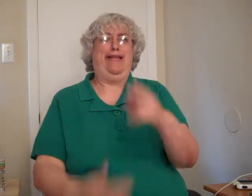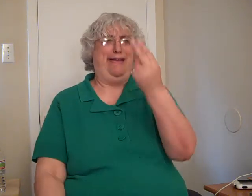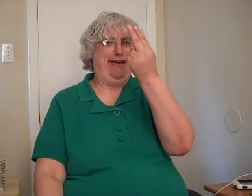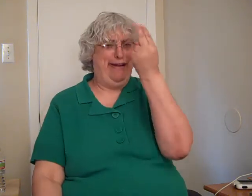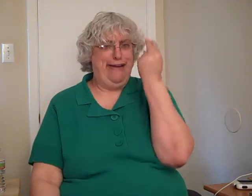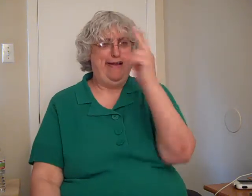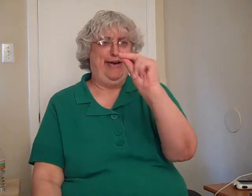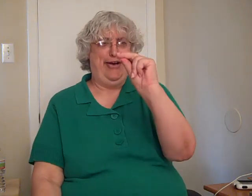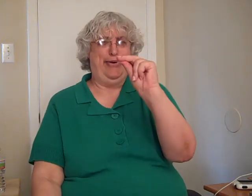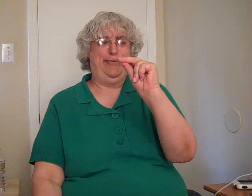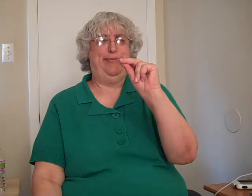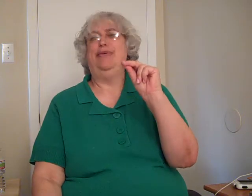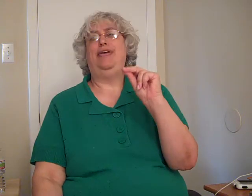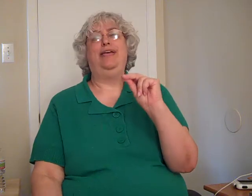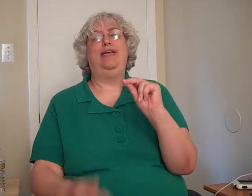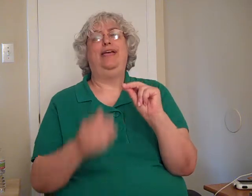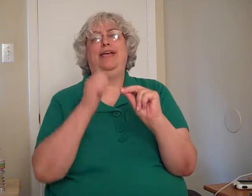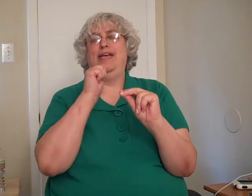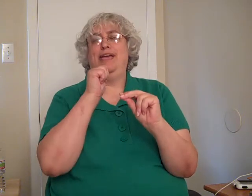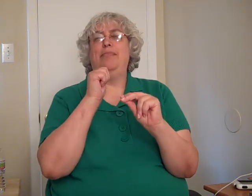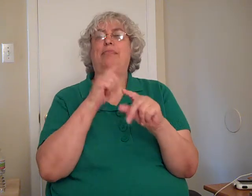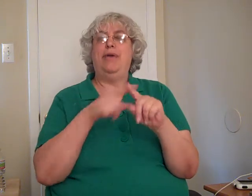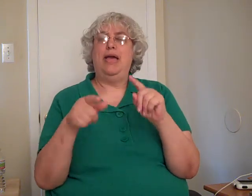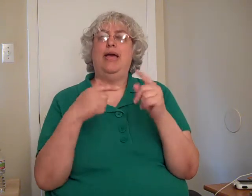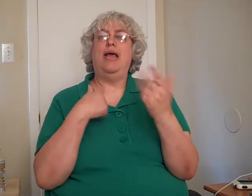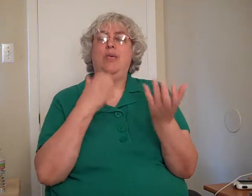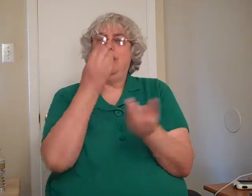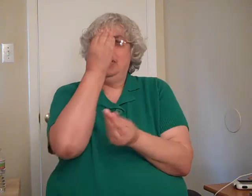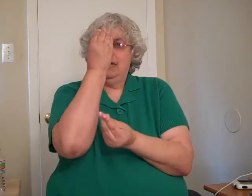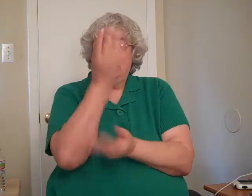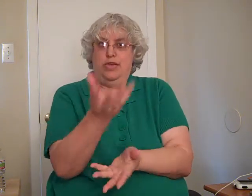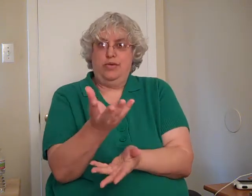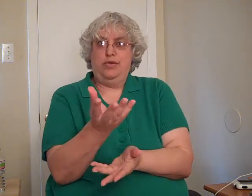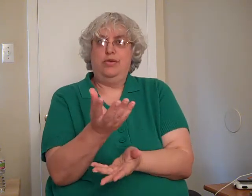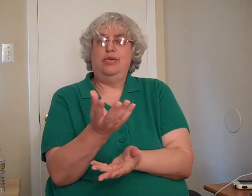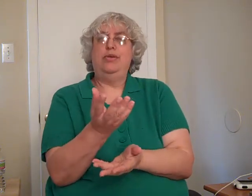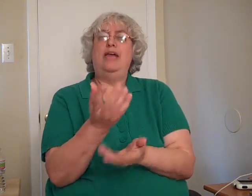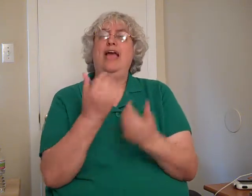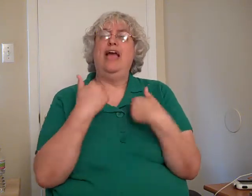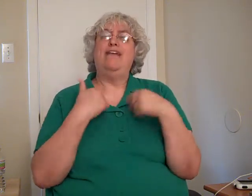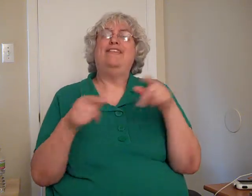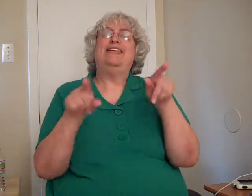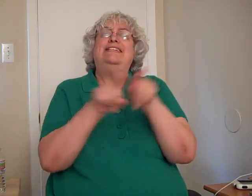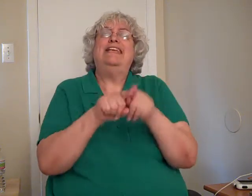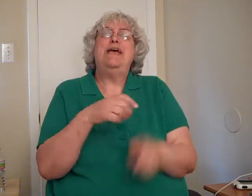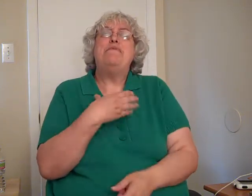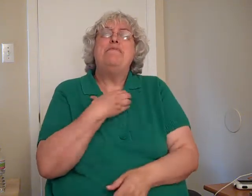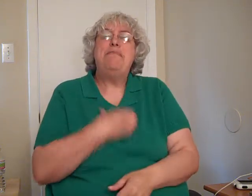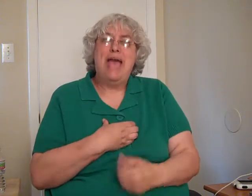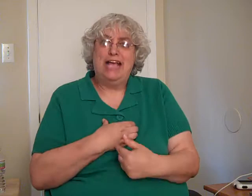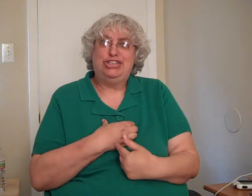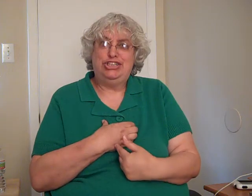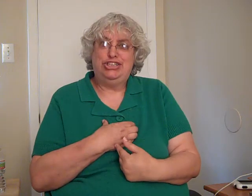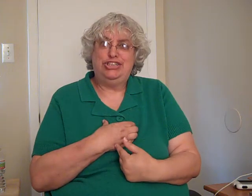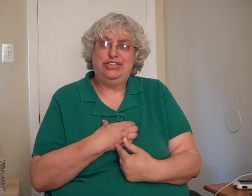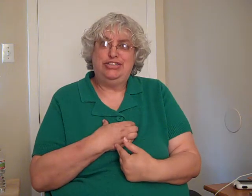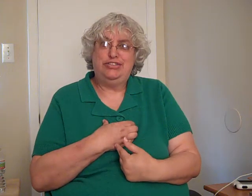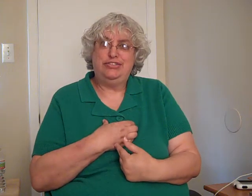all in getting this business going. But what I will tell you is have that same type of passion. When you're putting together your